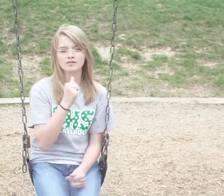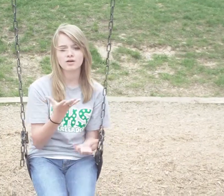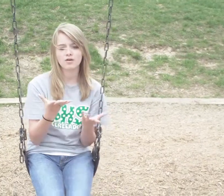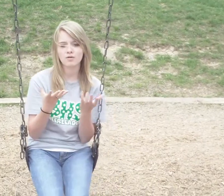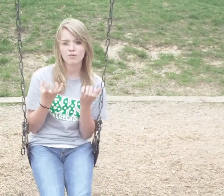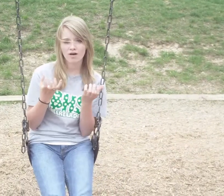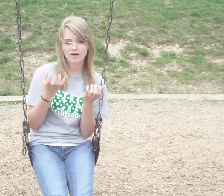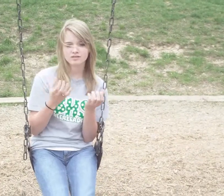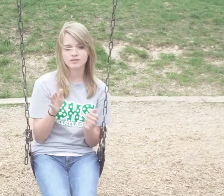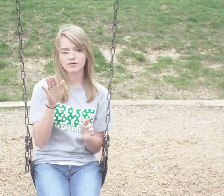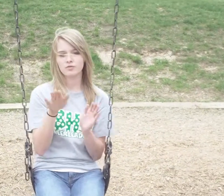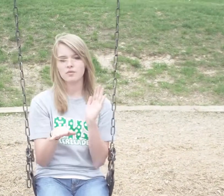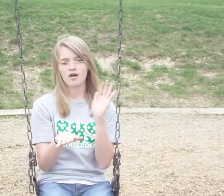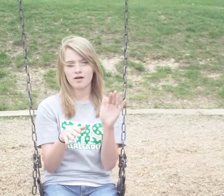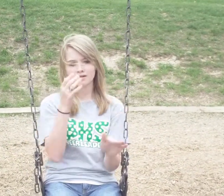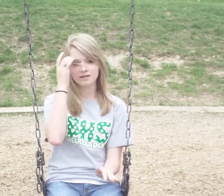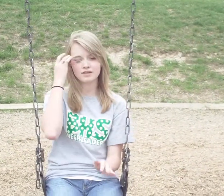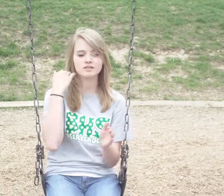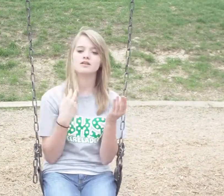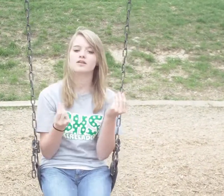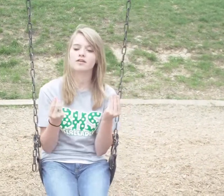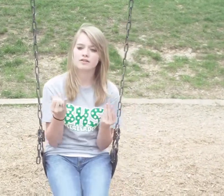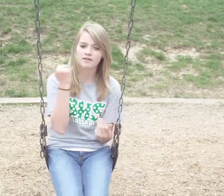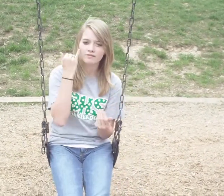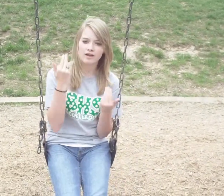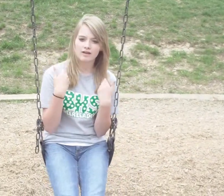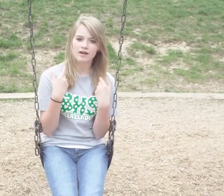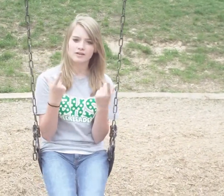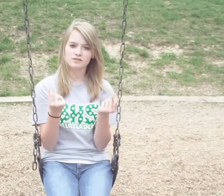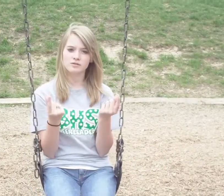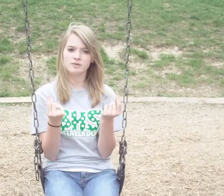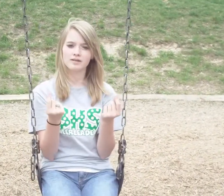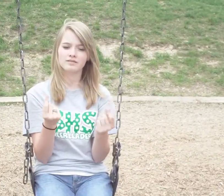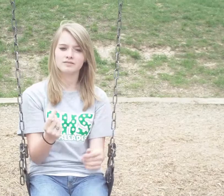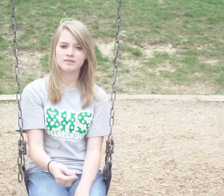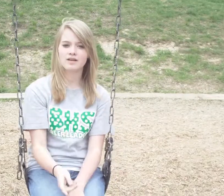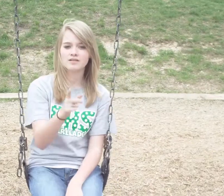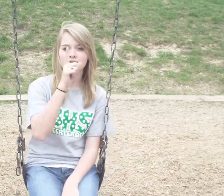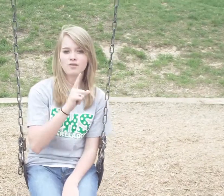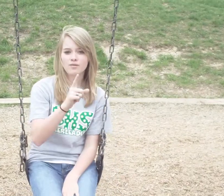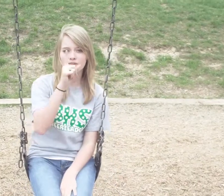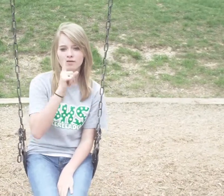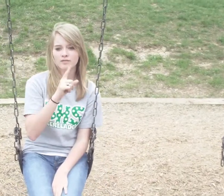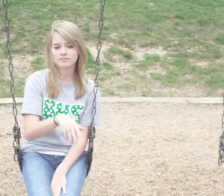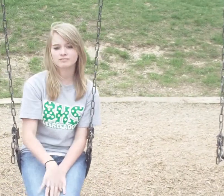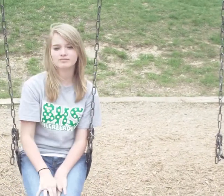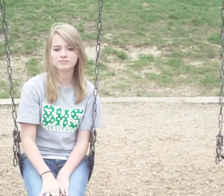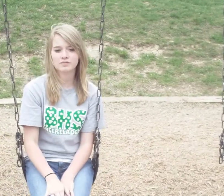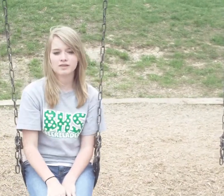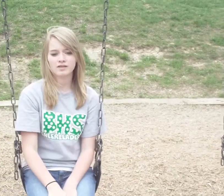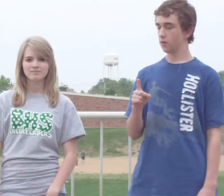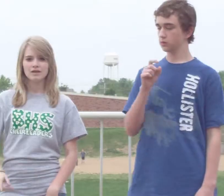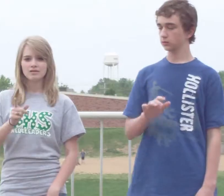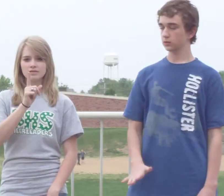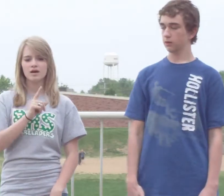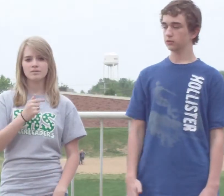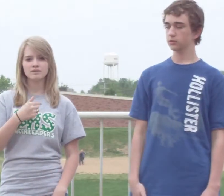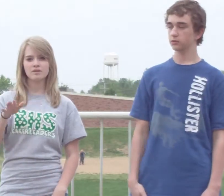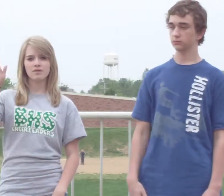I don't want to walk this earth if I gotta do it solo, solo. Cause I was so